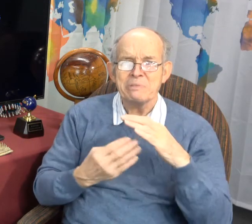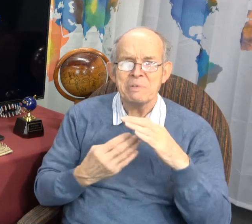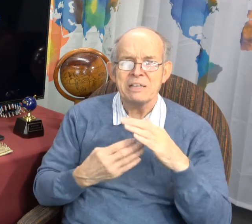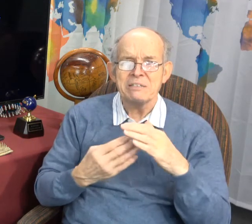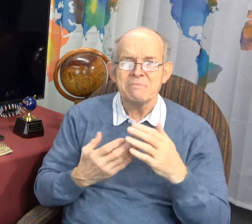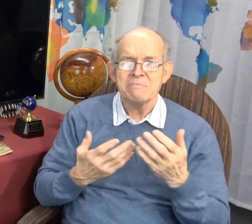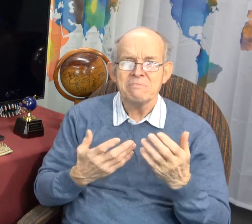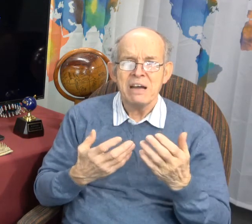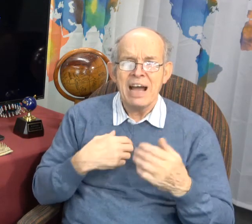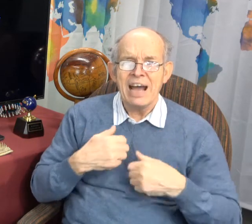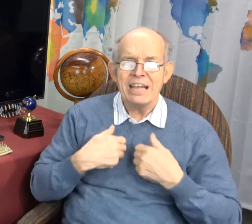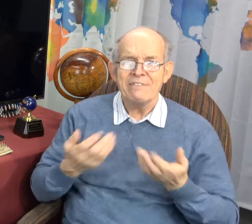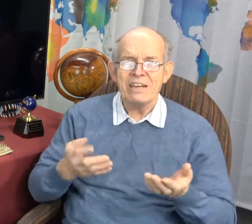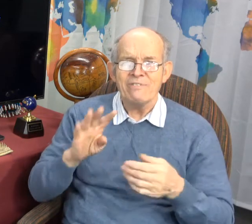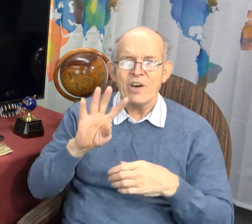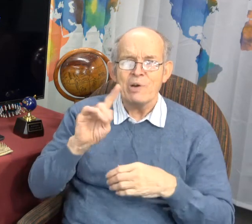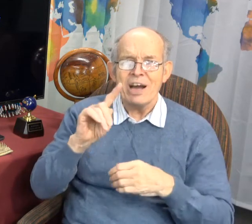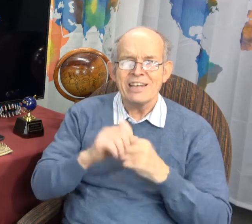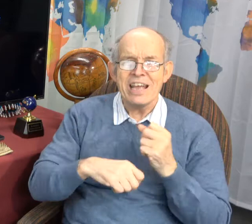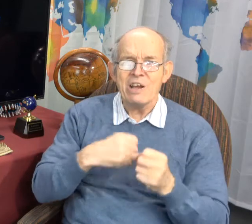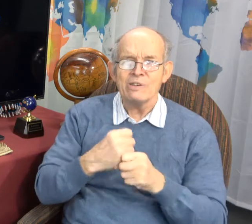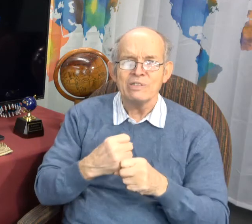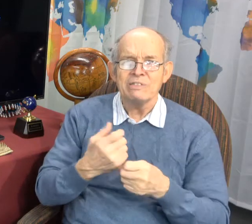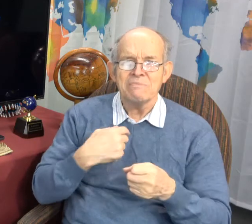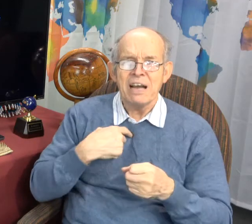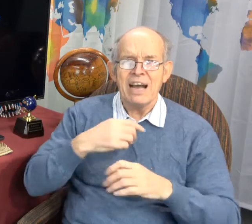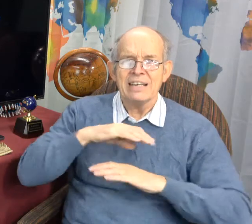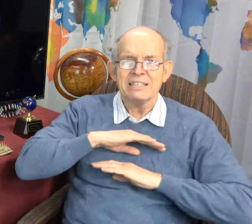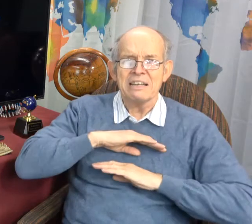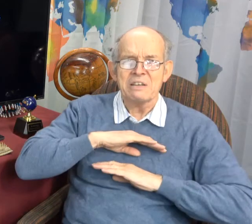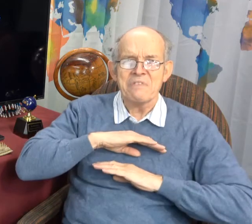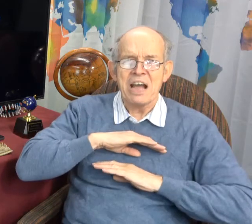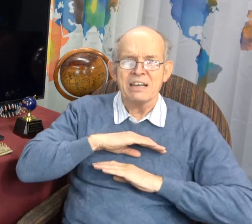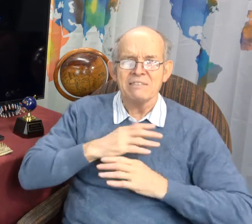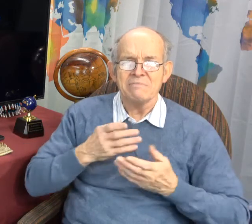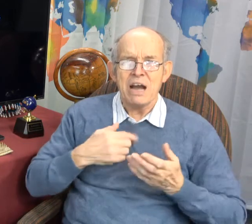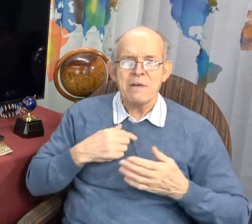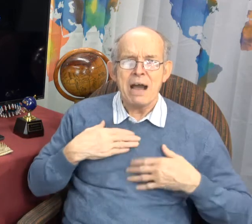spin. I live here for about a year. Justified, I'm happy